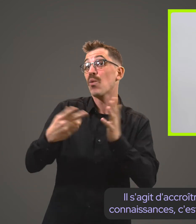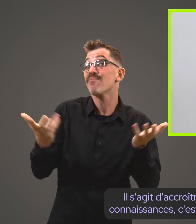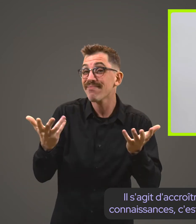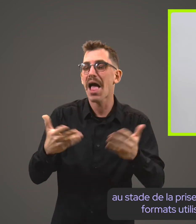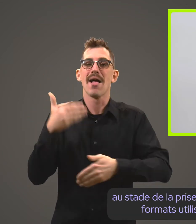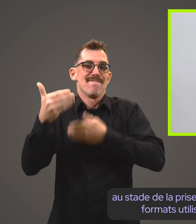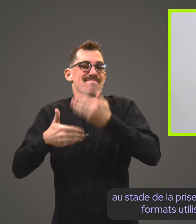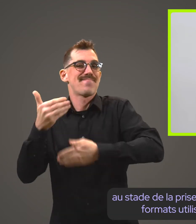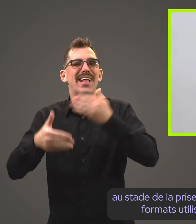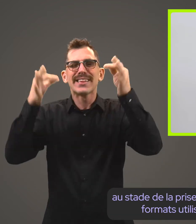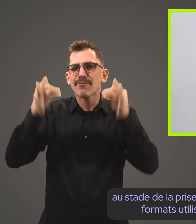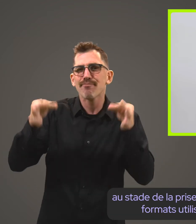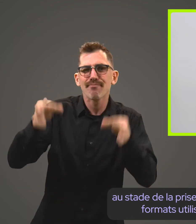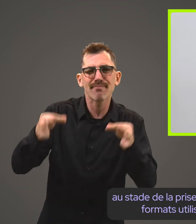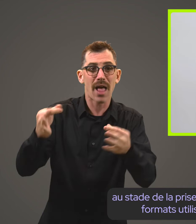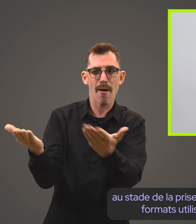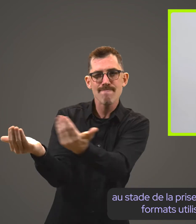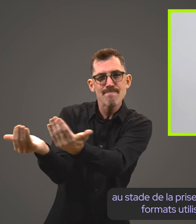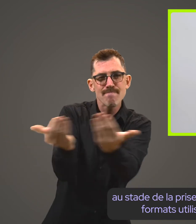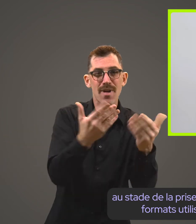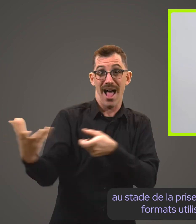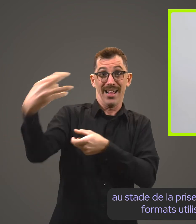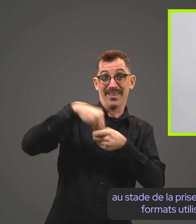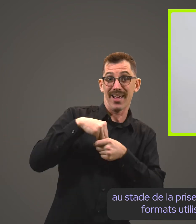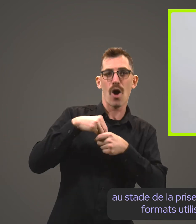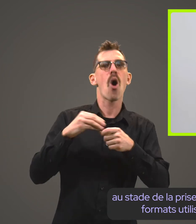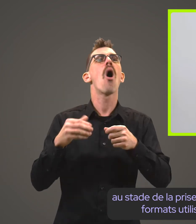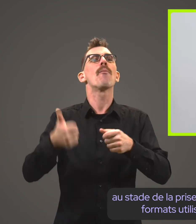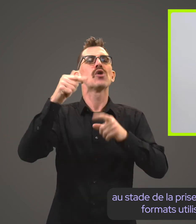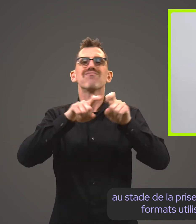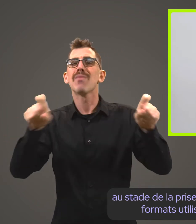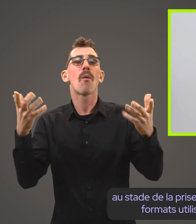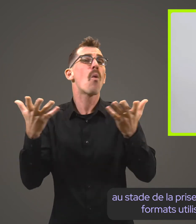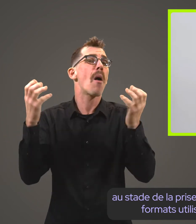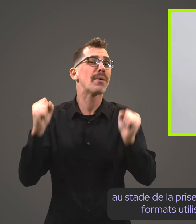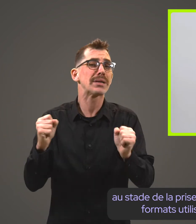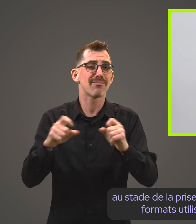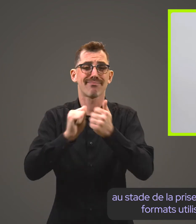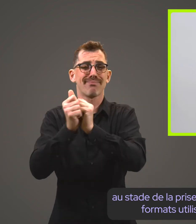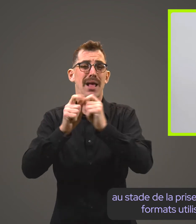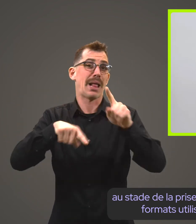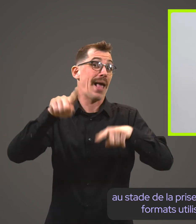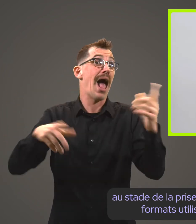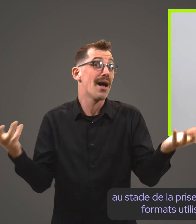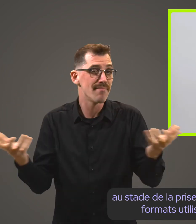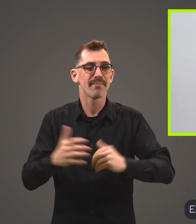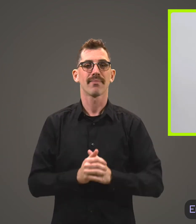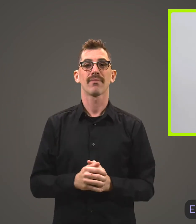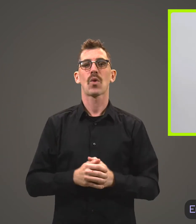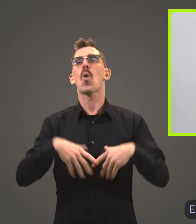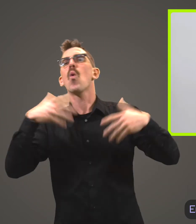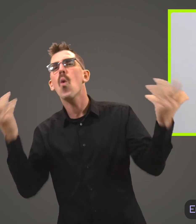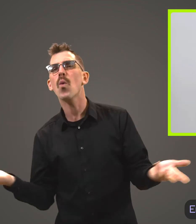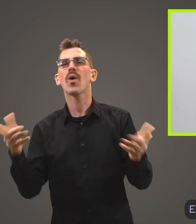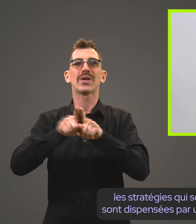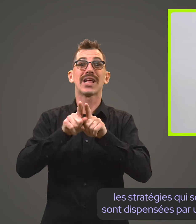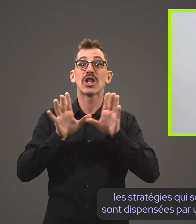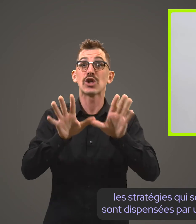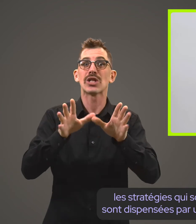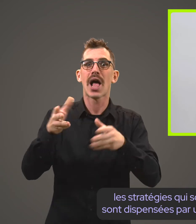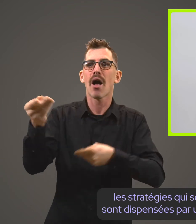means bringing it to the point of decision-making in formats that are equally usable by everyone. And